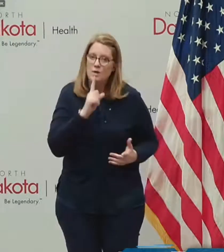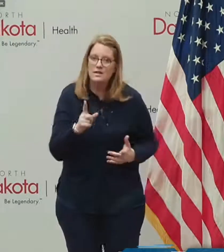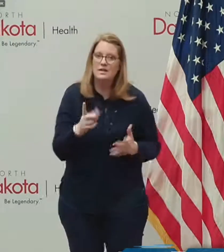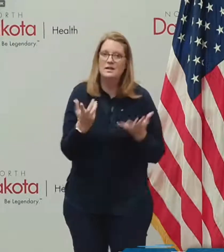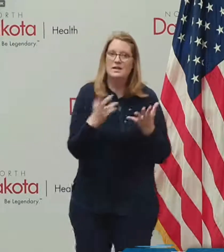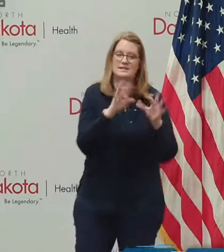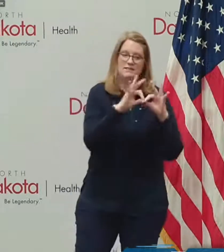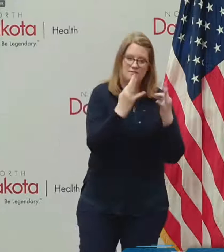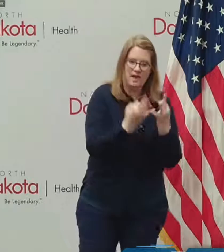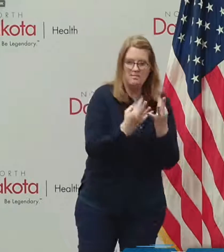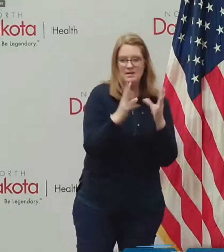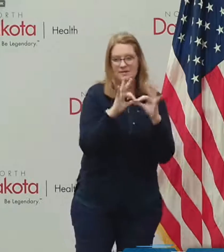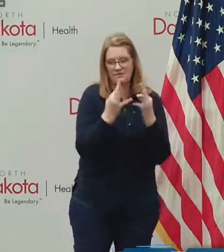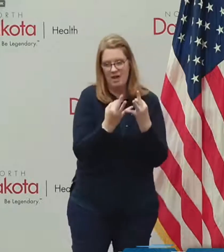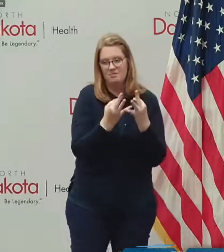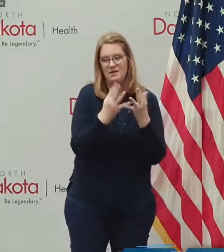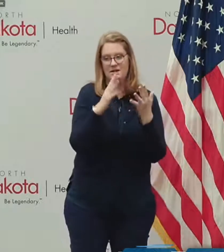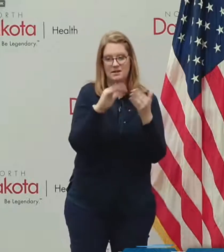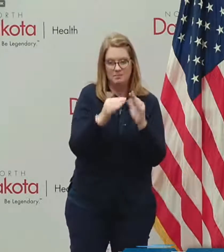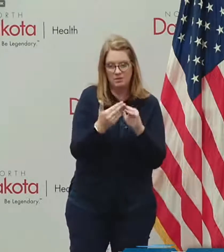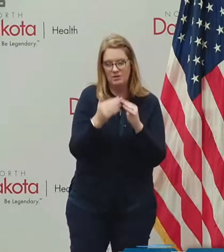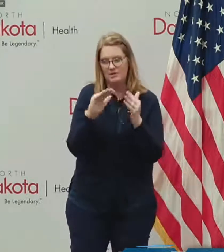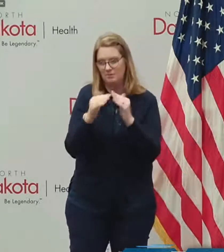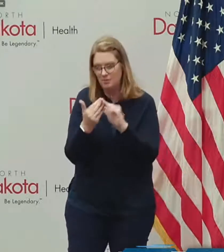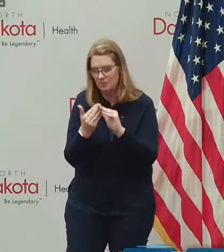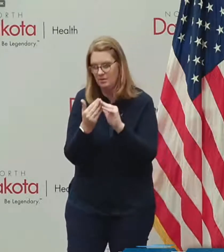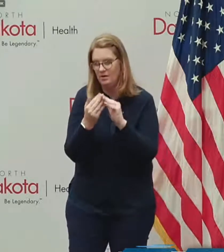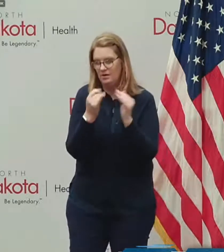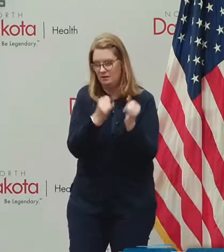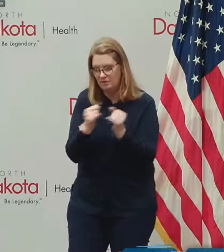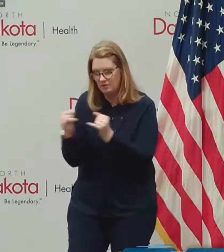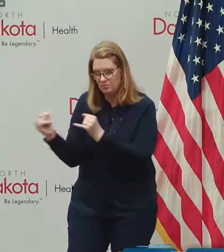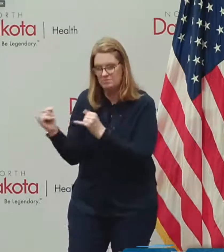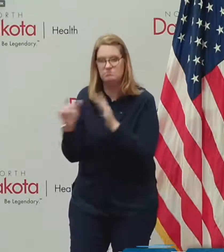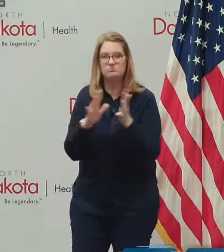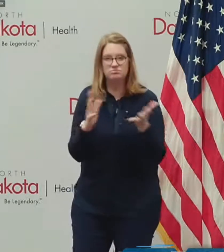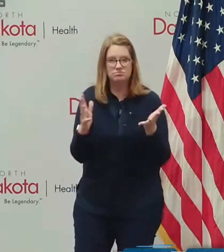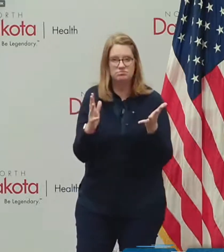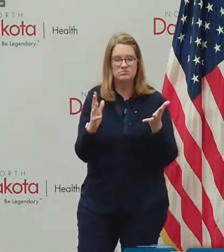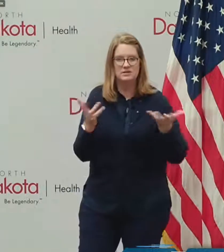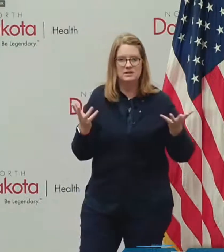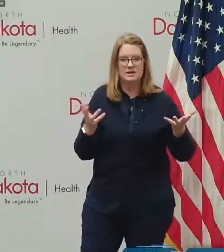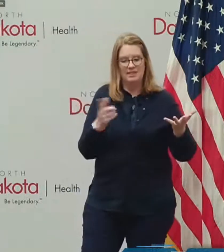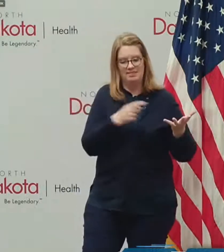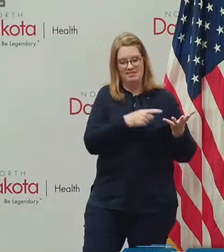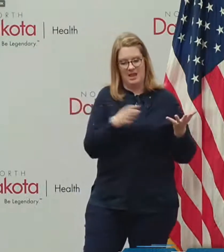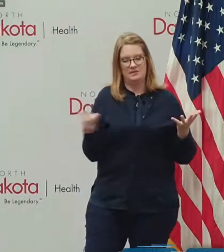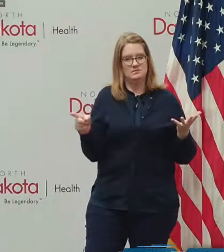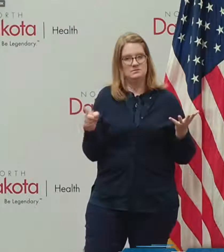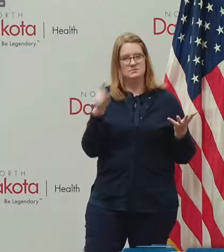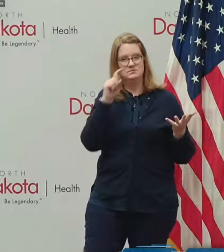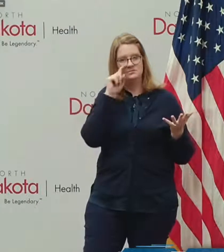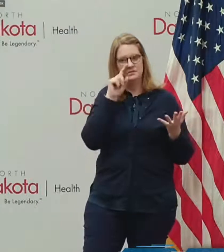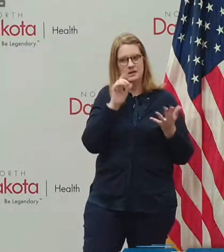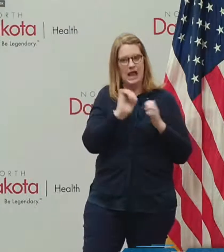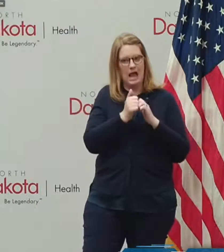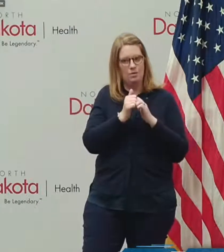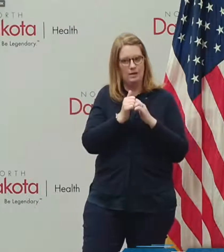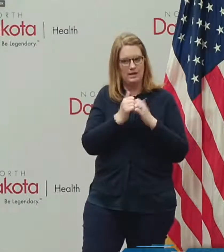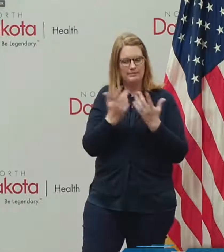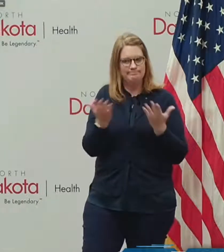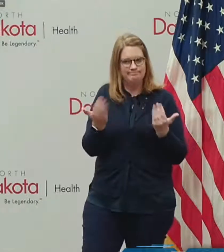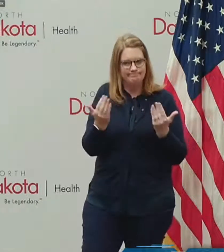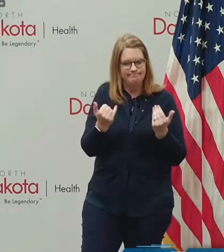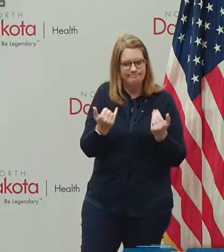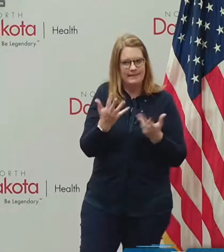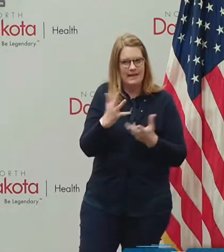by school, community by community approach in terms of the best way to increase the amount of people that are